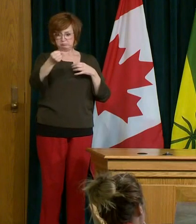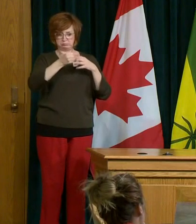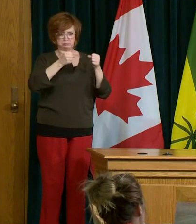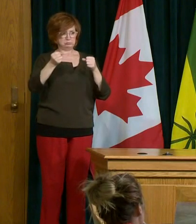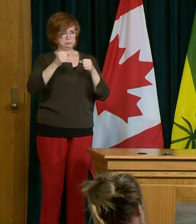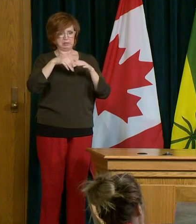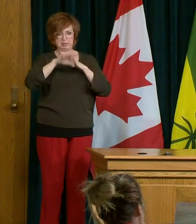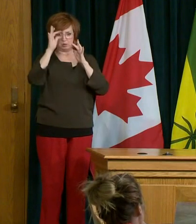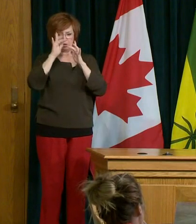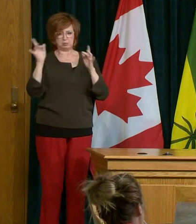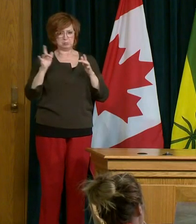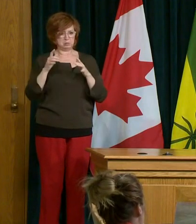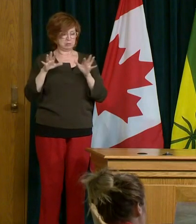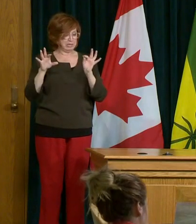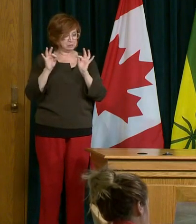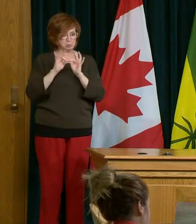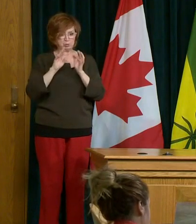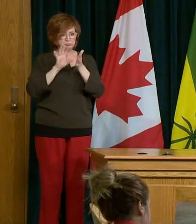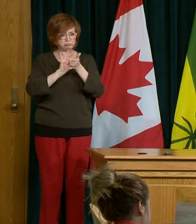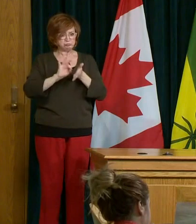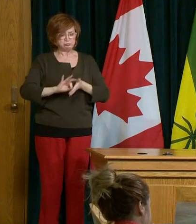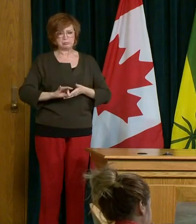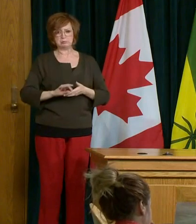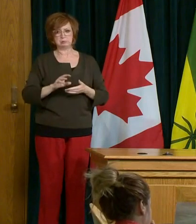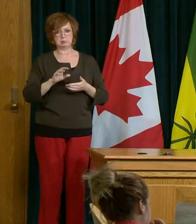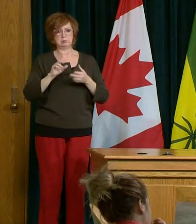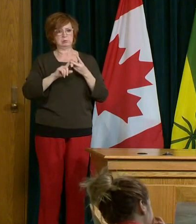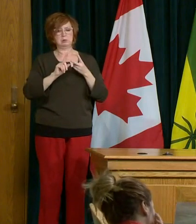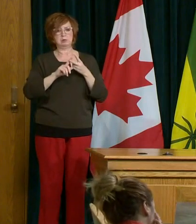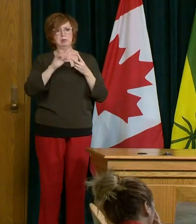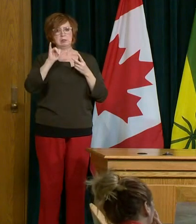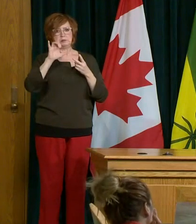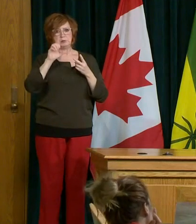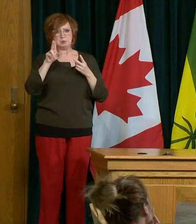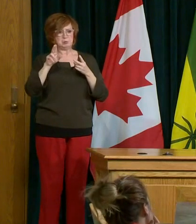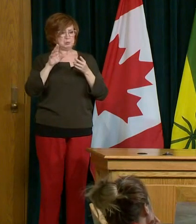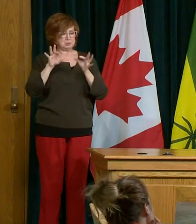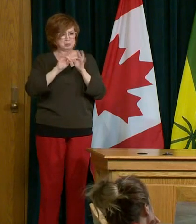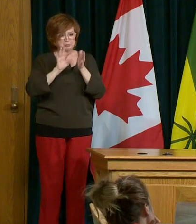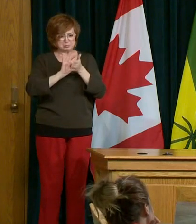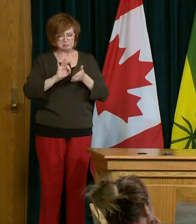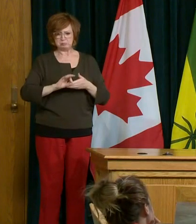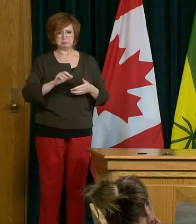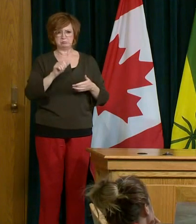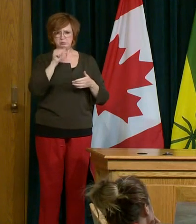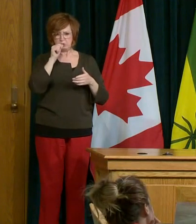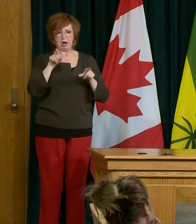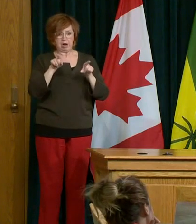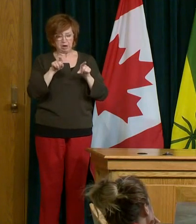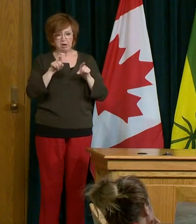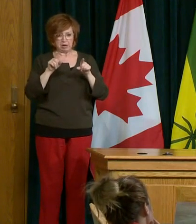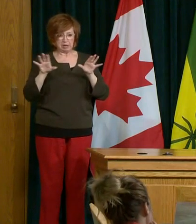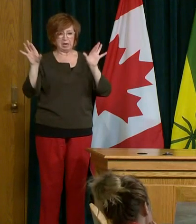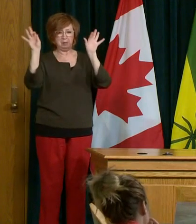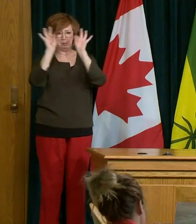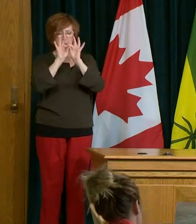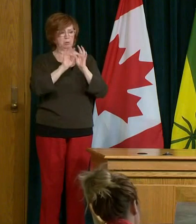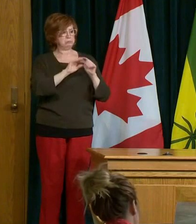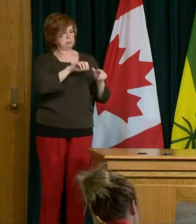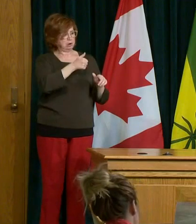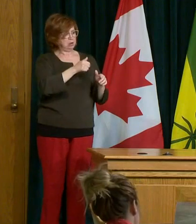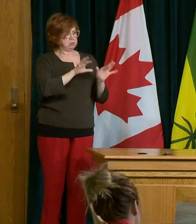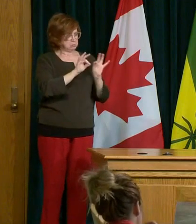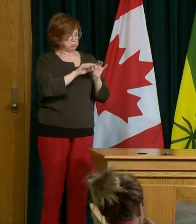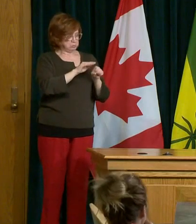what we need to track, but we can see that whenever there's an outbreak like in Lloyd Hospital and whenever there's a community outbreak